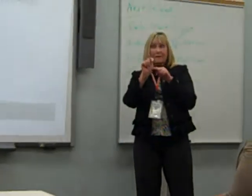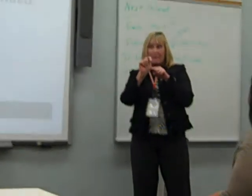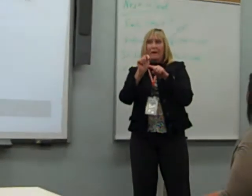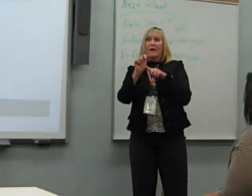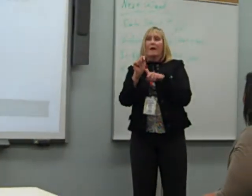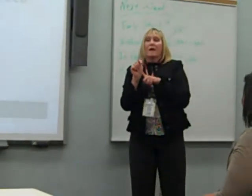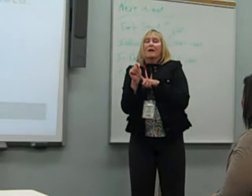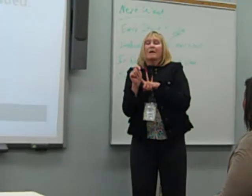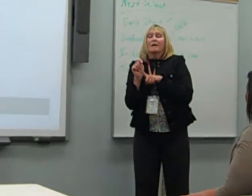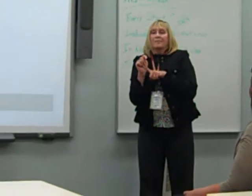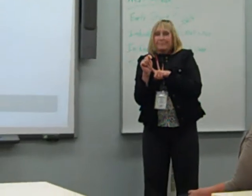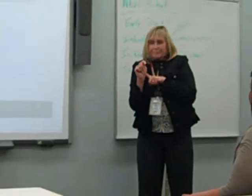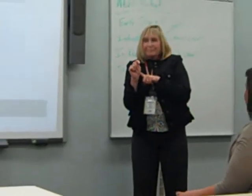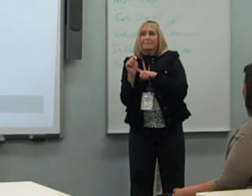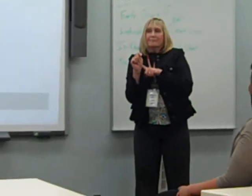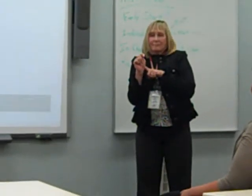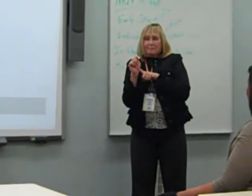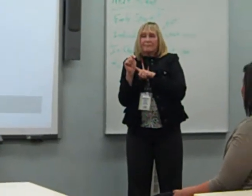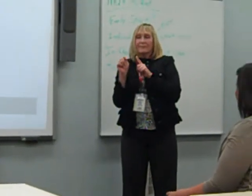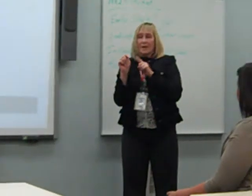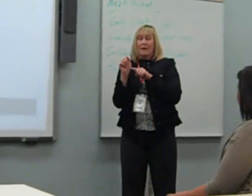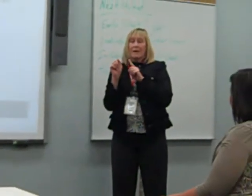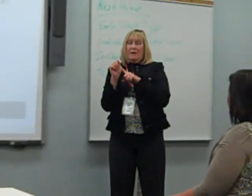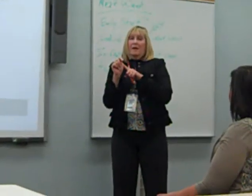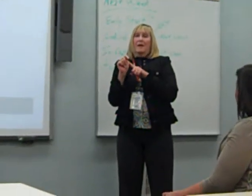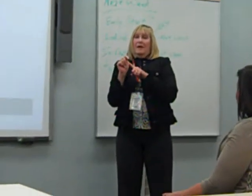And sometimes it's called, when a person is not competent,